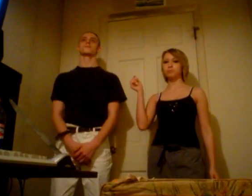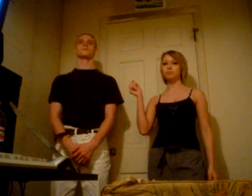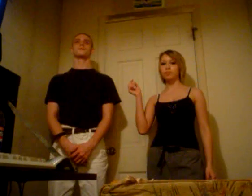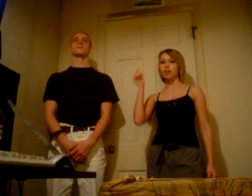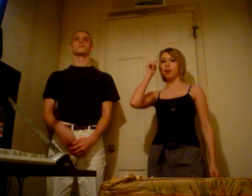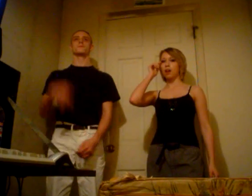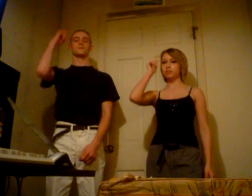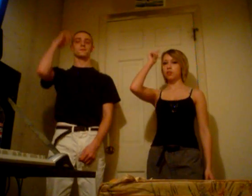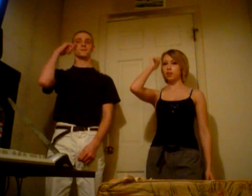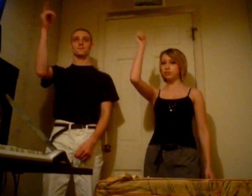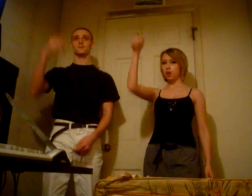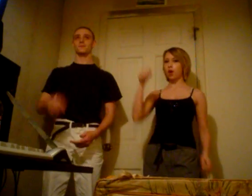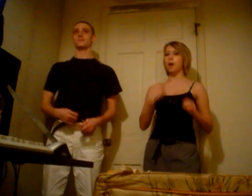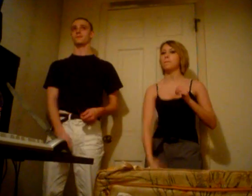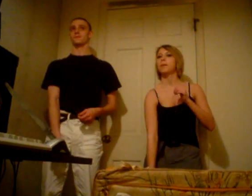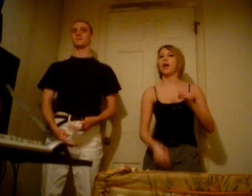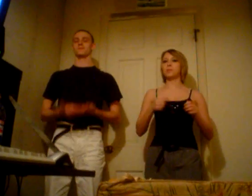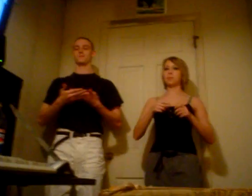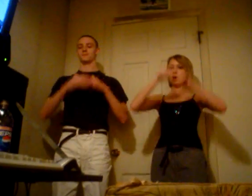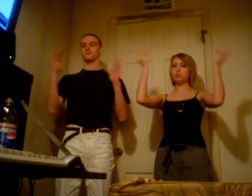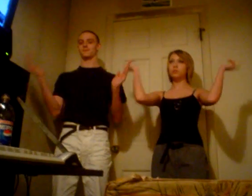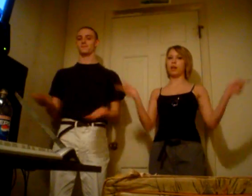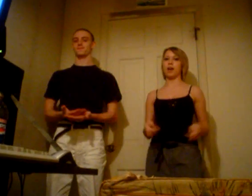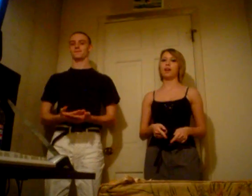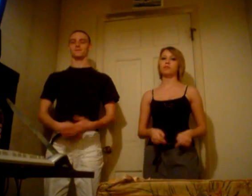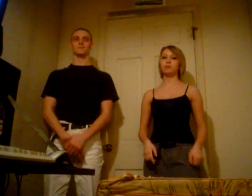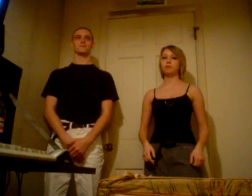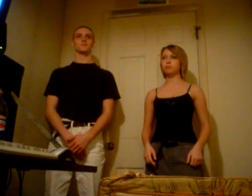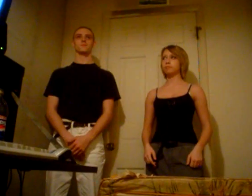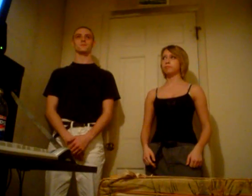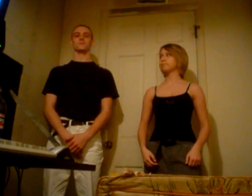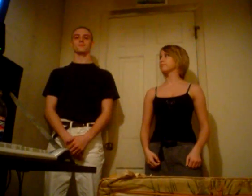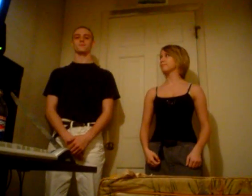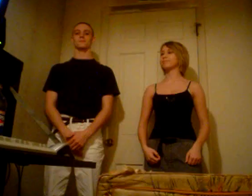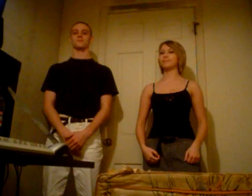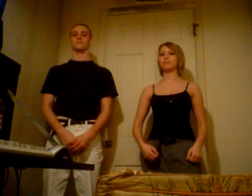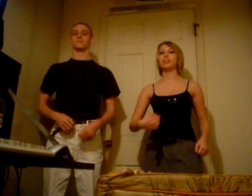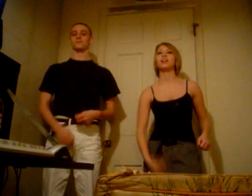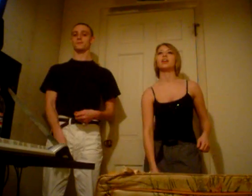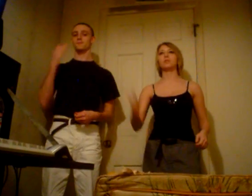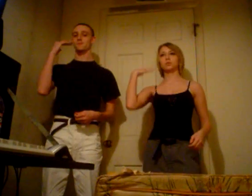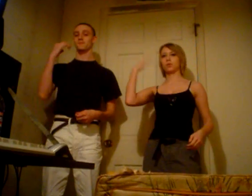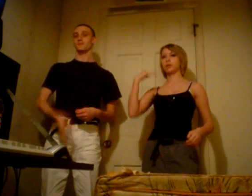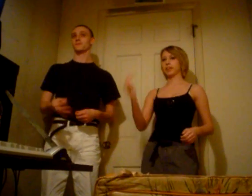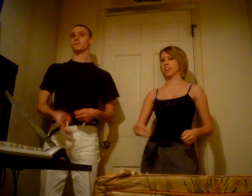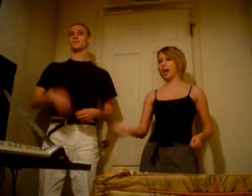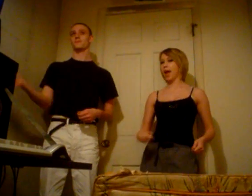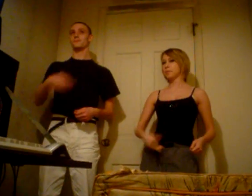I thought I saw a man born to die He was warm, he came